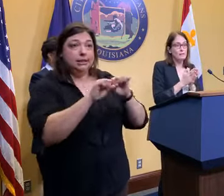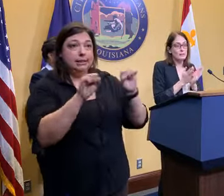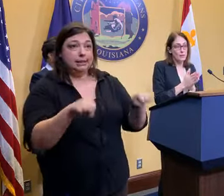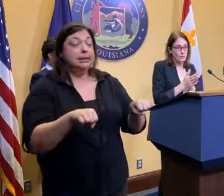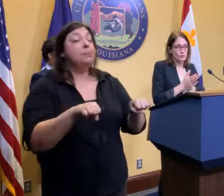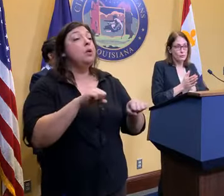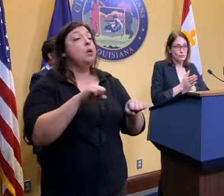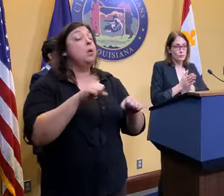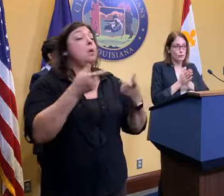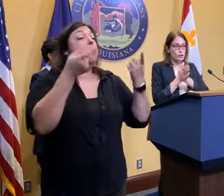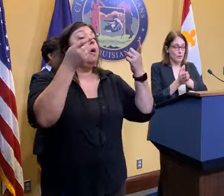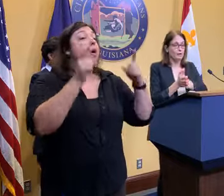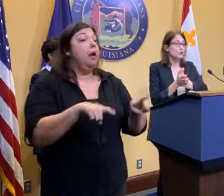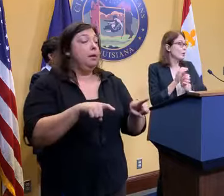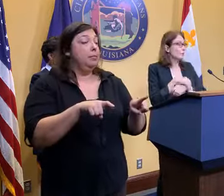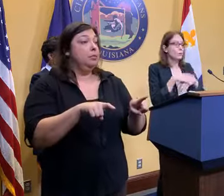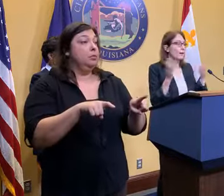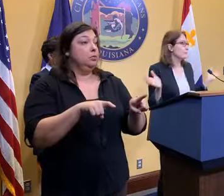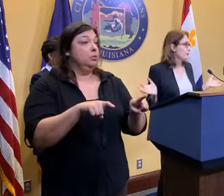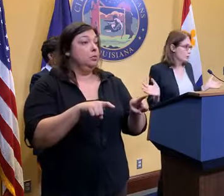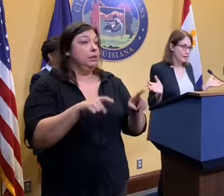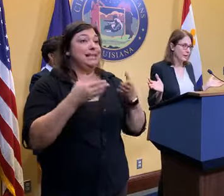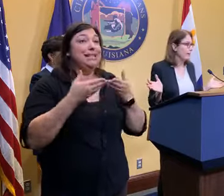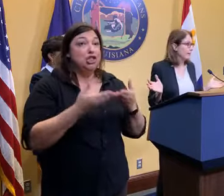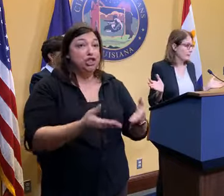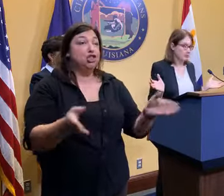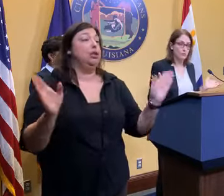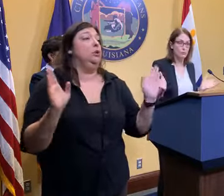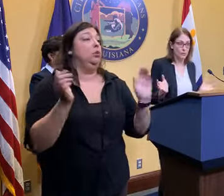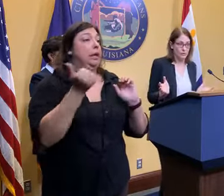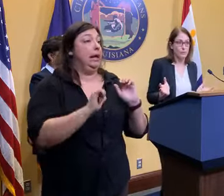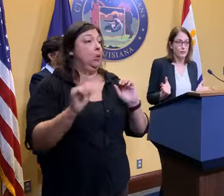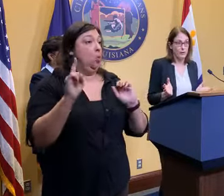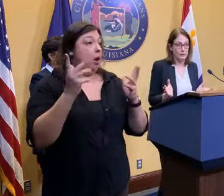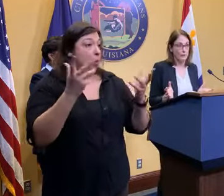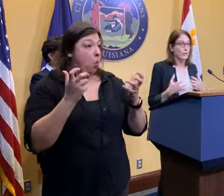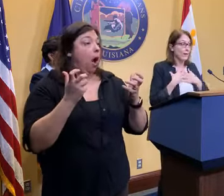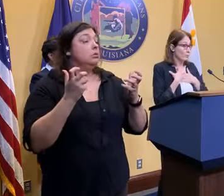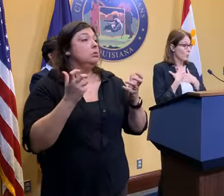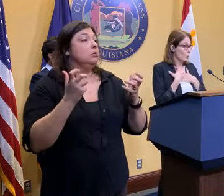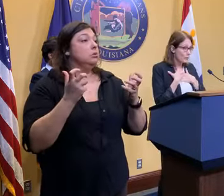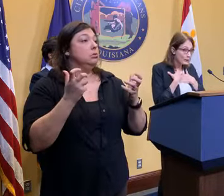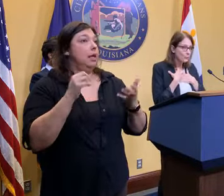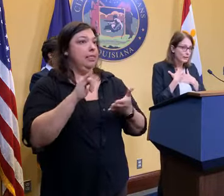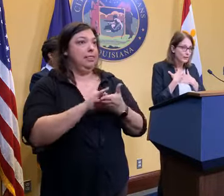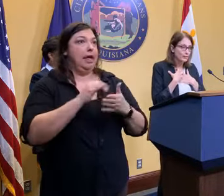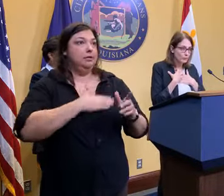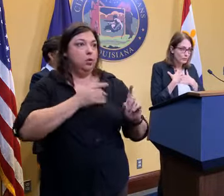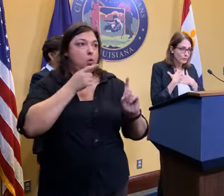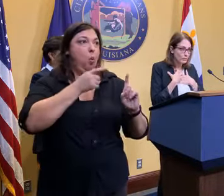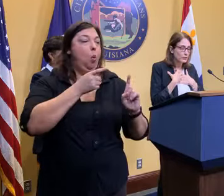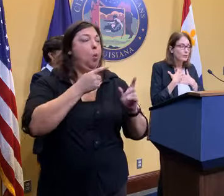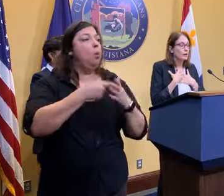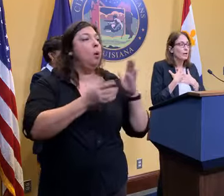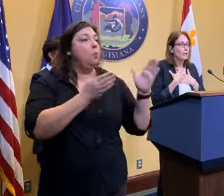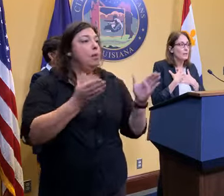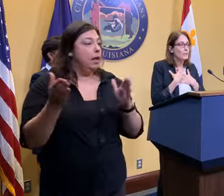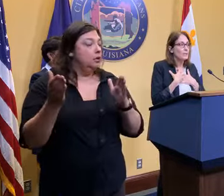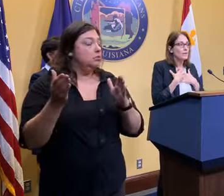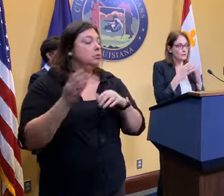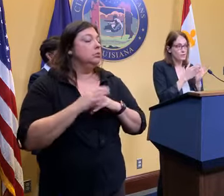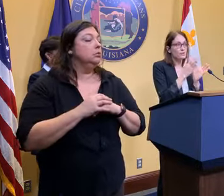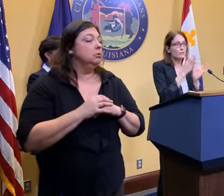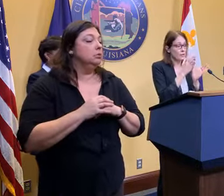When this comes for a general population, anybody who wants one gets one, and that's what we're planning